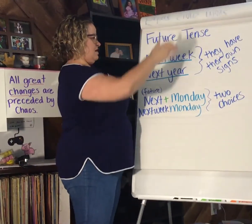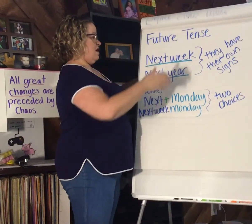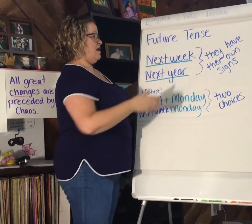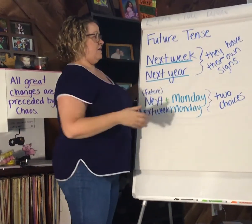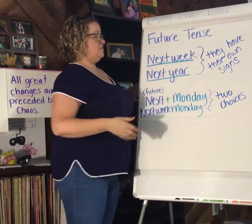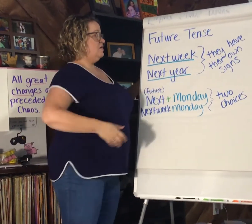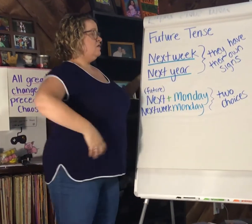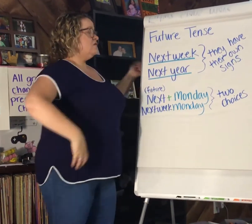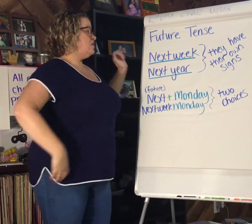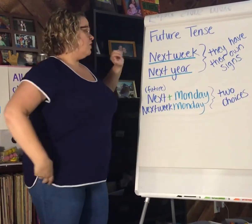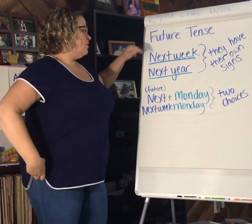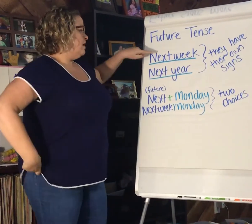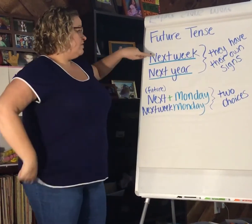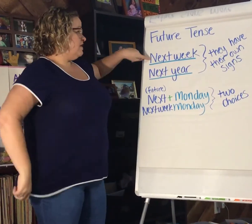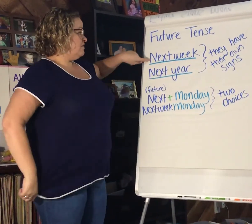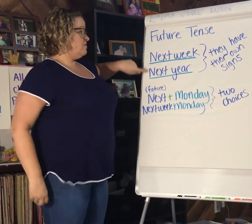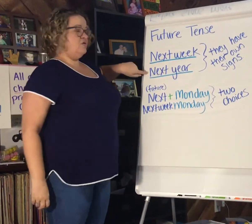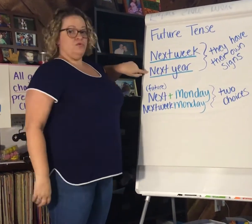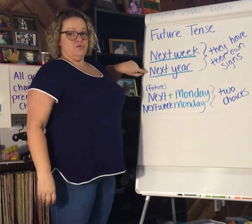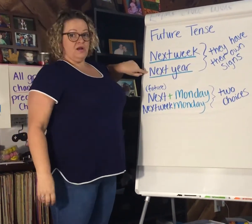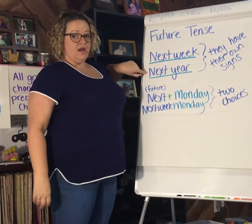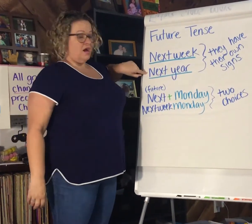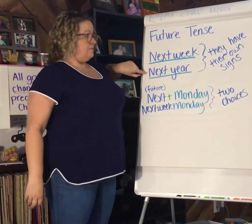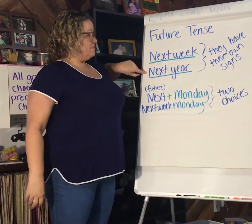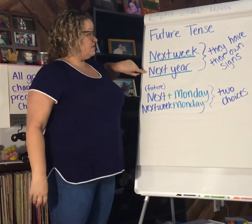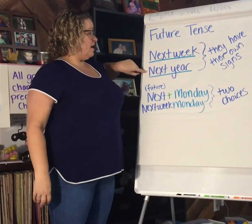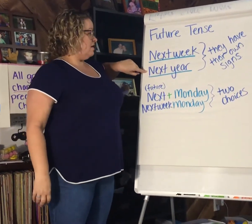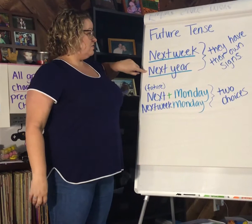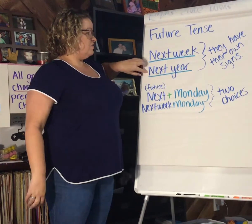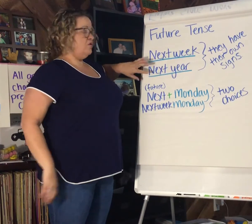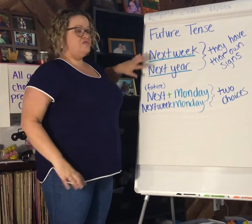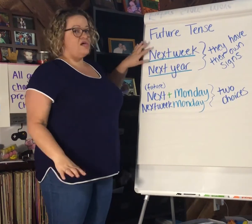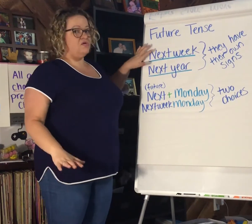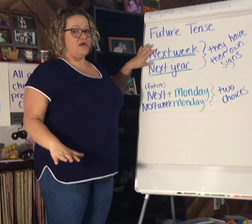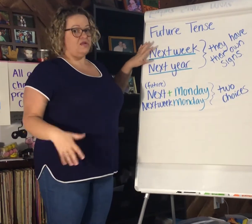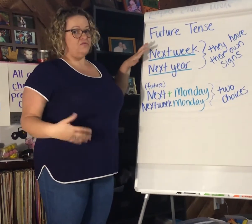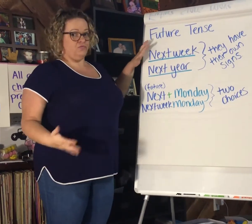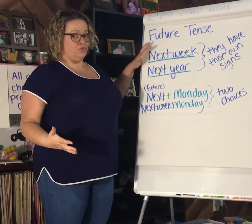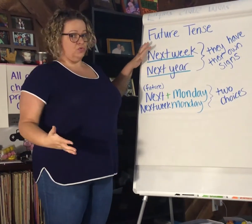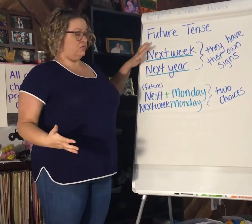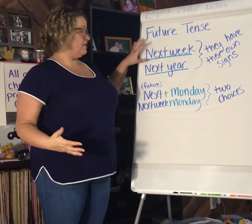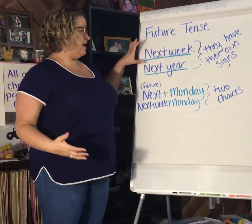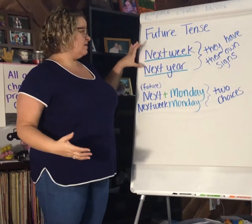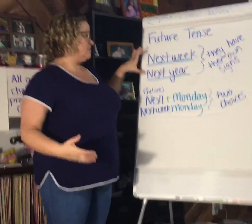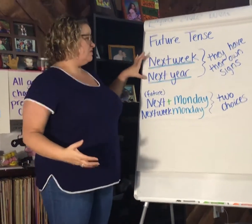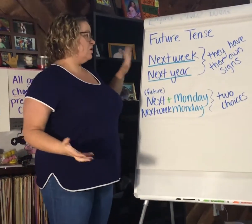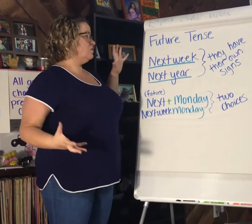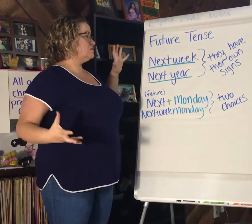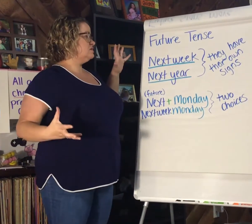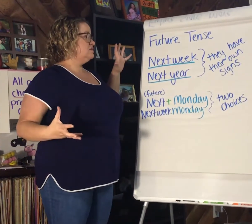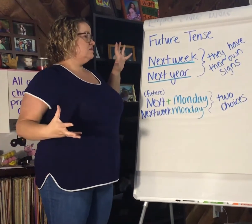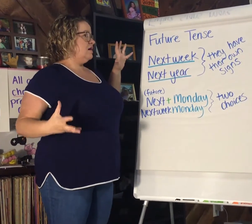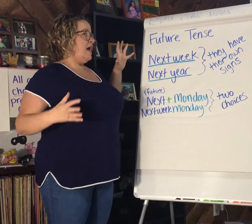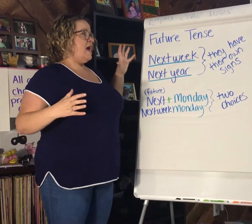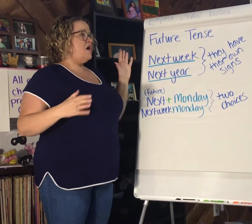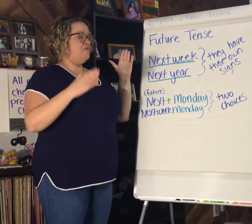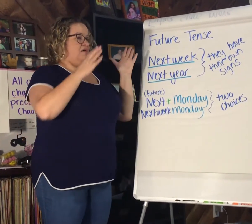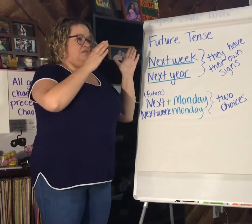All right. So these two signs don't follow that rule. They don't have a